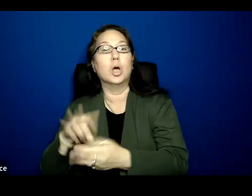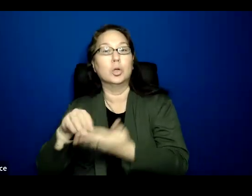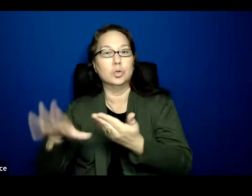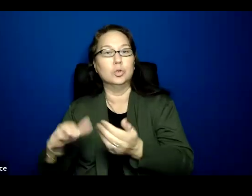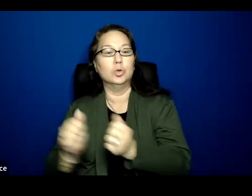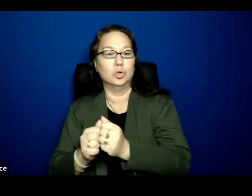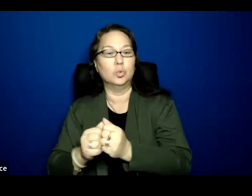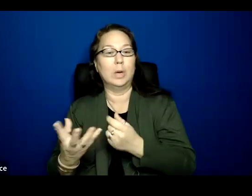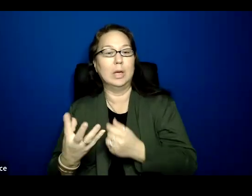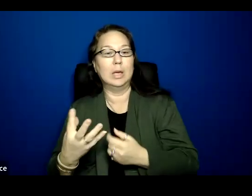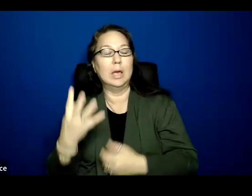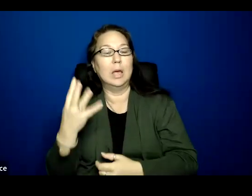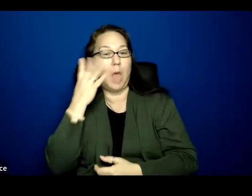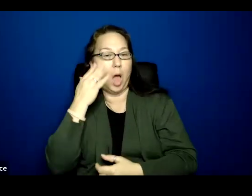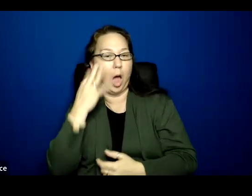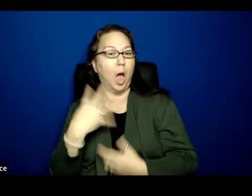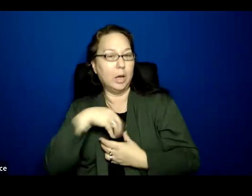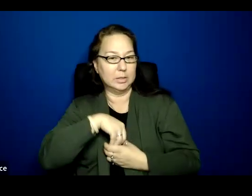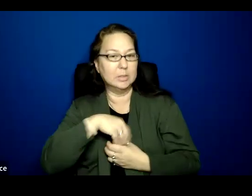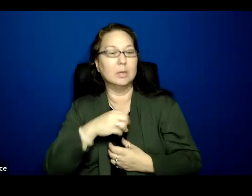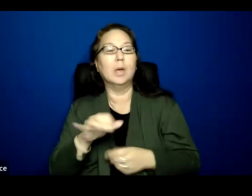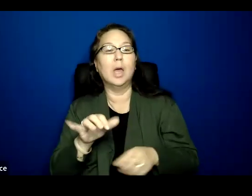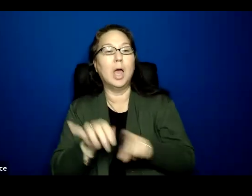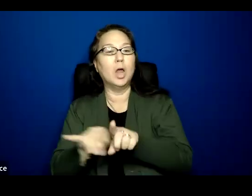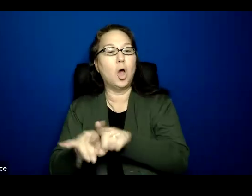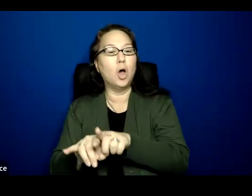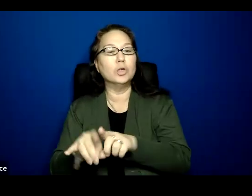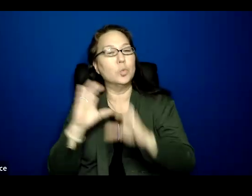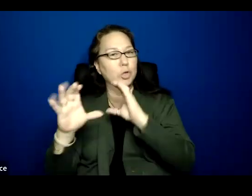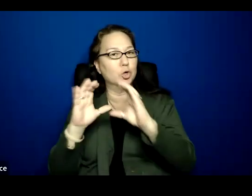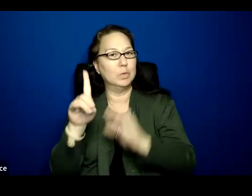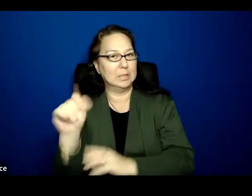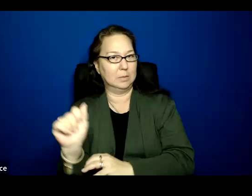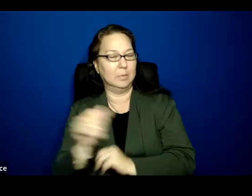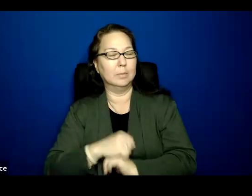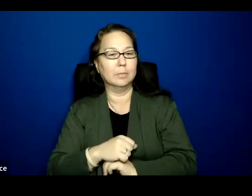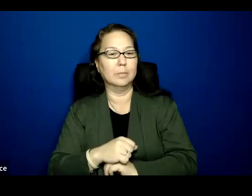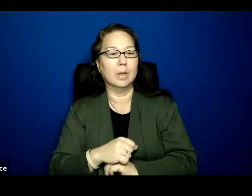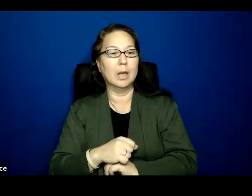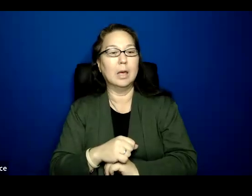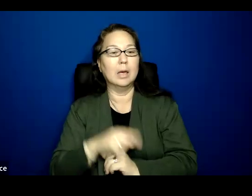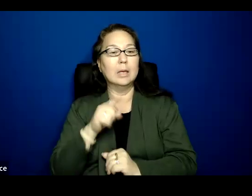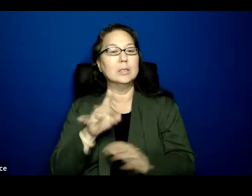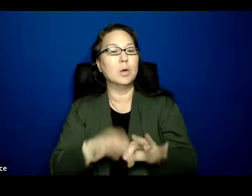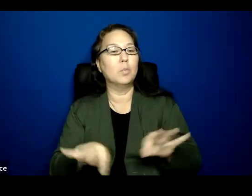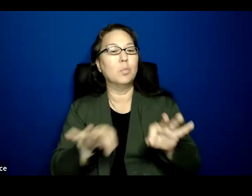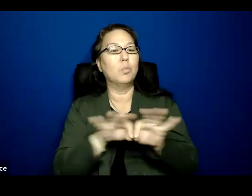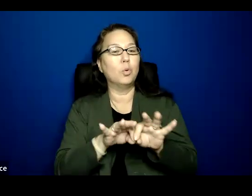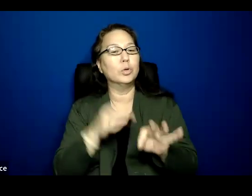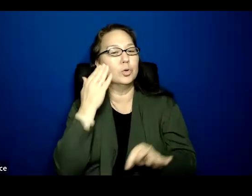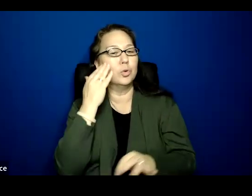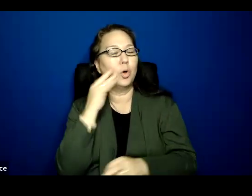communication disabilities. It's also important to note that we have a 33% of our multilingual learners, and also 15% are